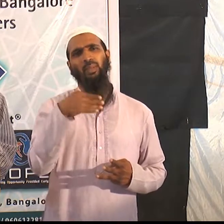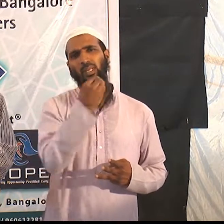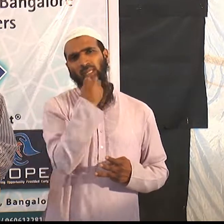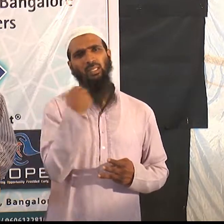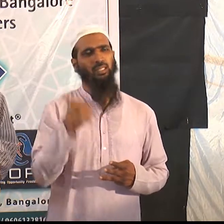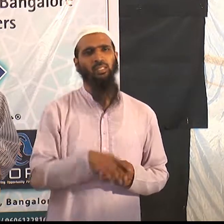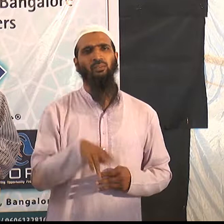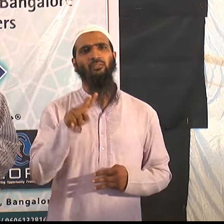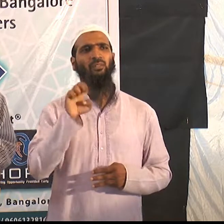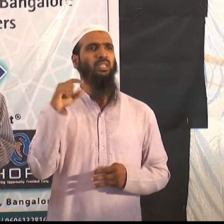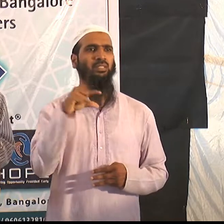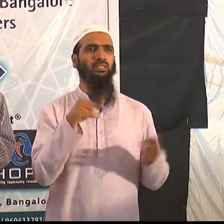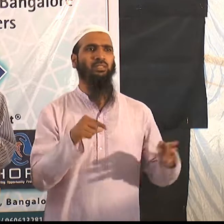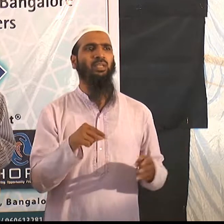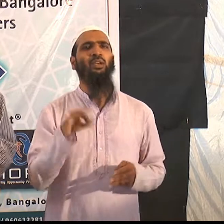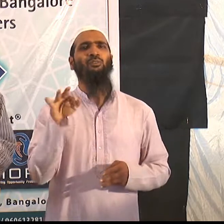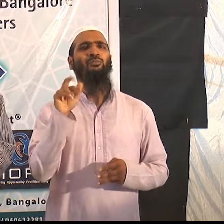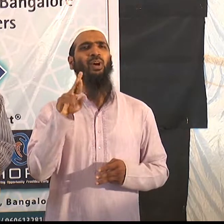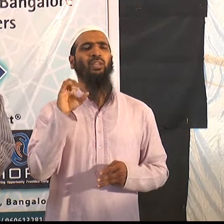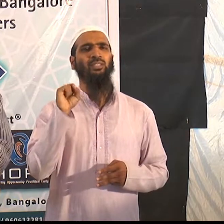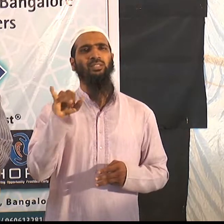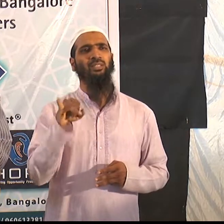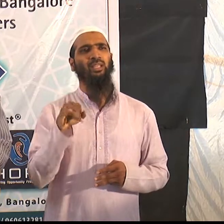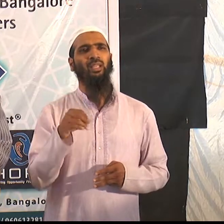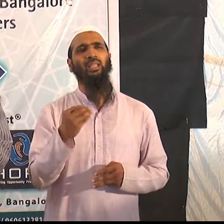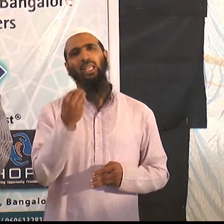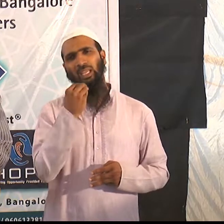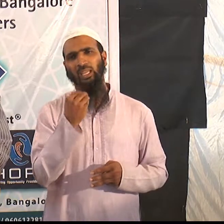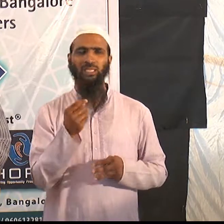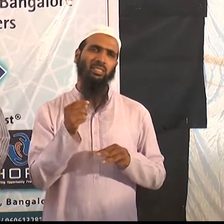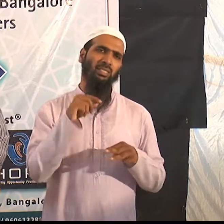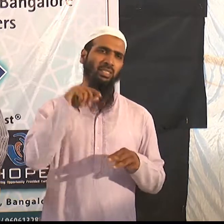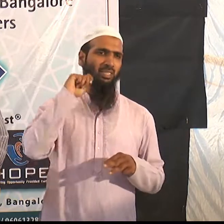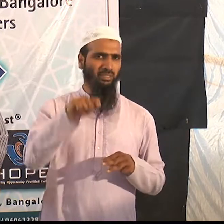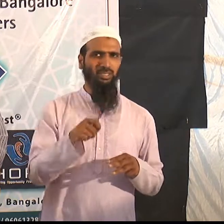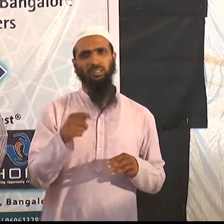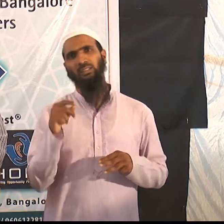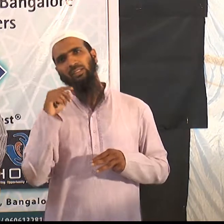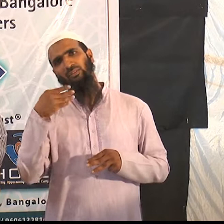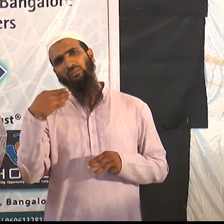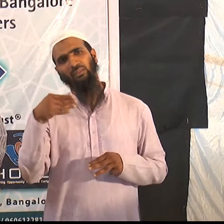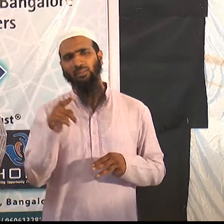40 days. So you see what I'm trying to tell you, that all religions are converging into one.